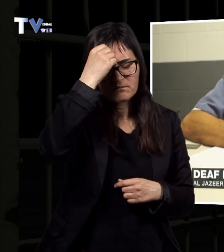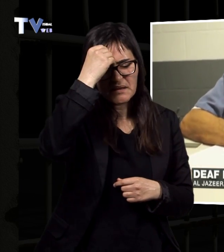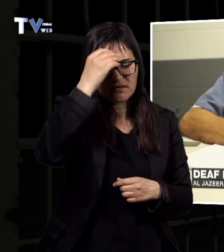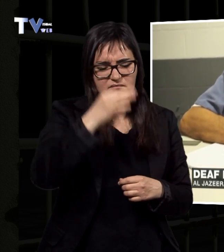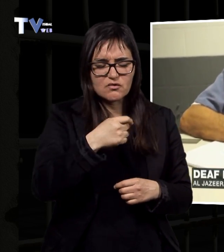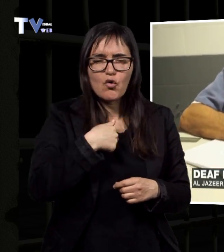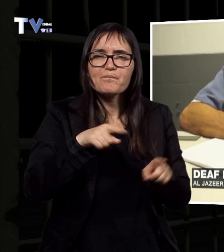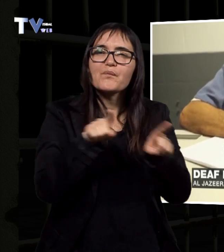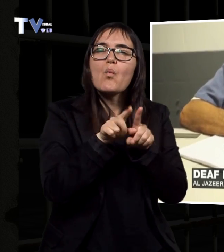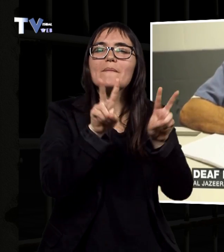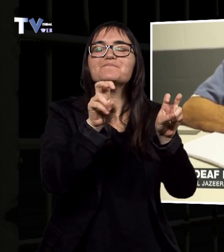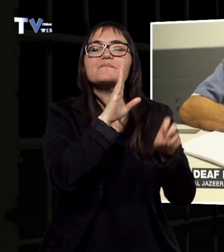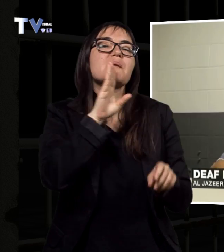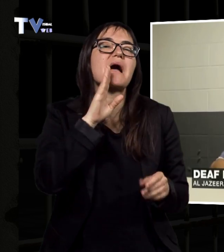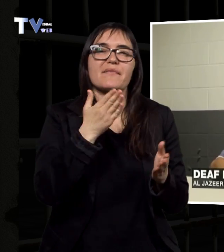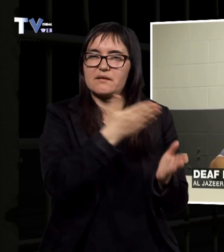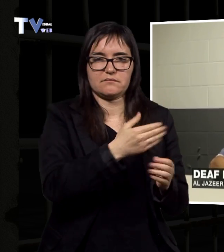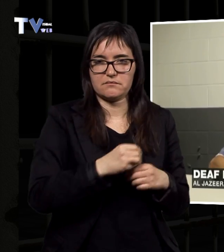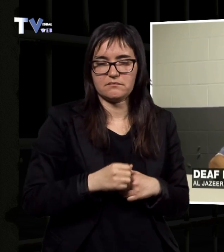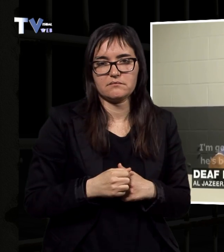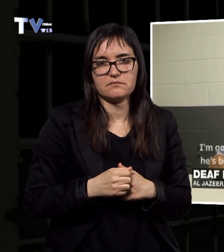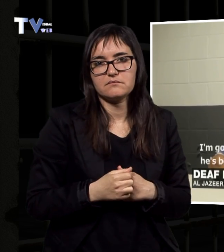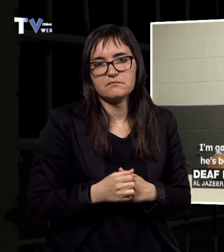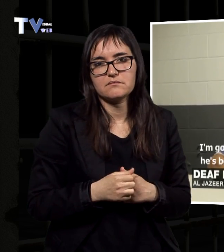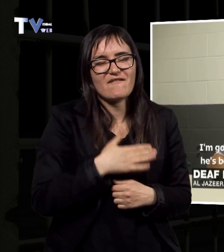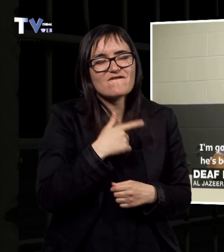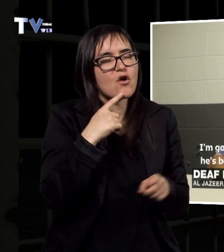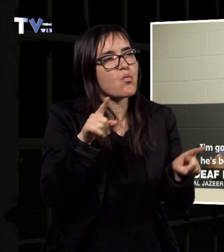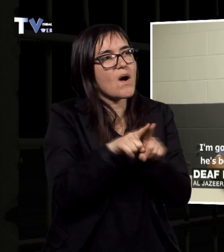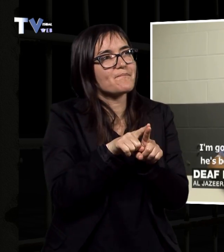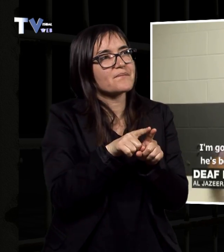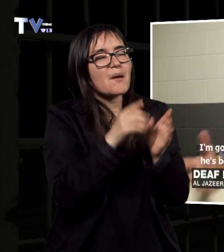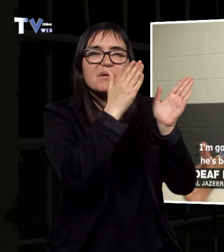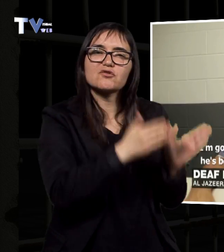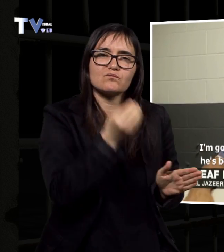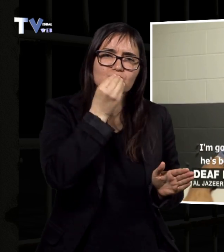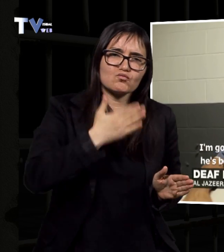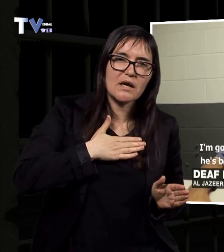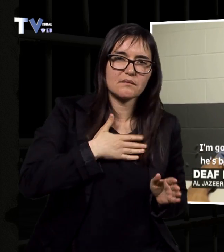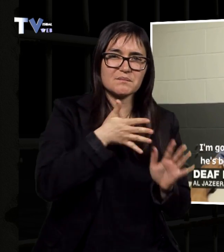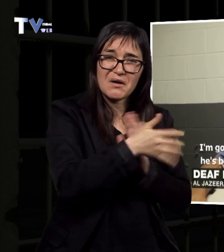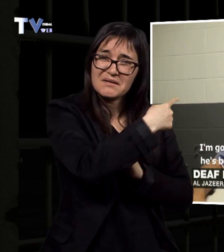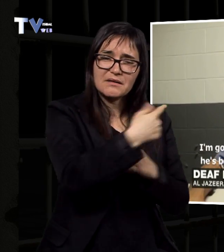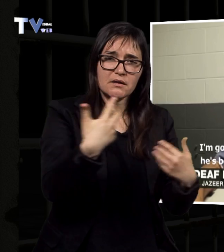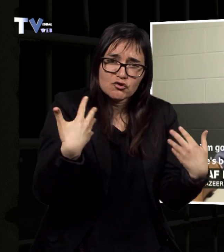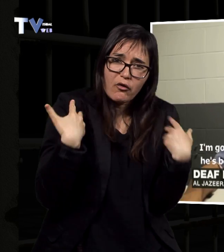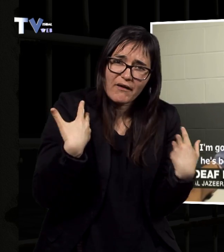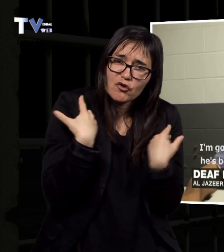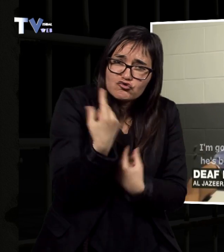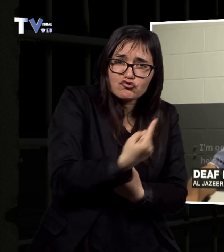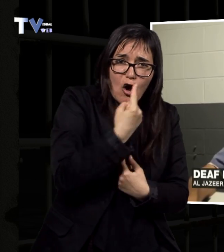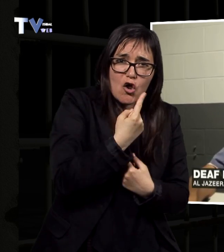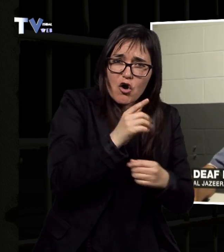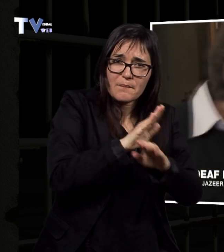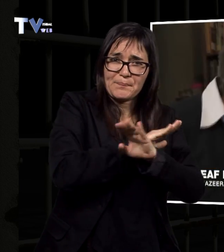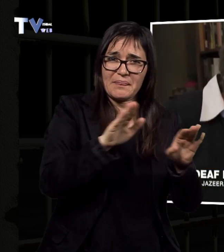I said, that's going to be my son. I'm going to be his mom. I'm going to be that person for him, because he's been through so much without